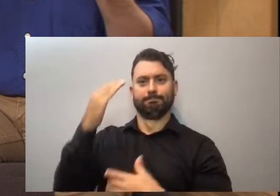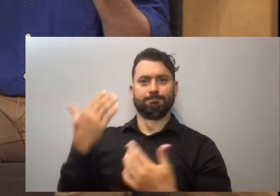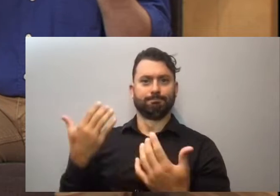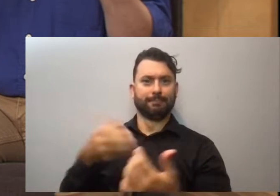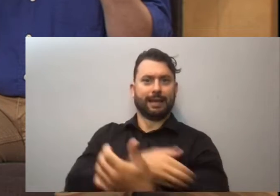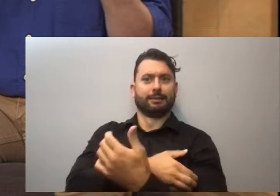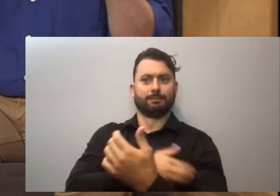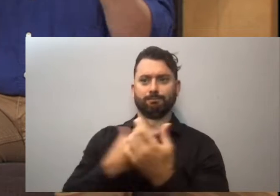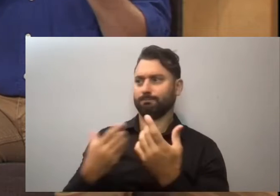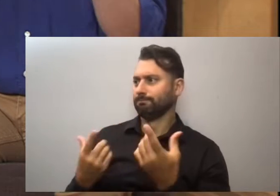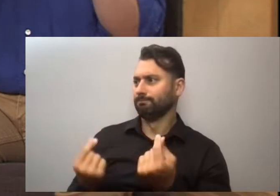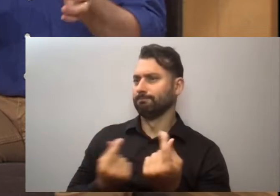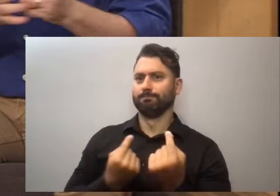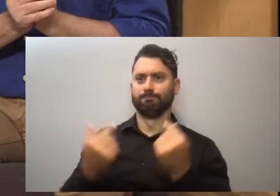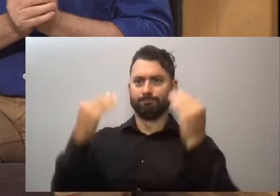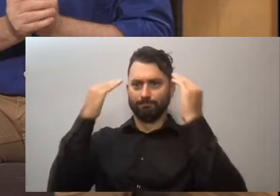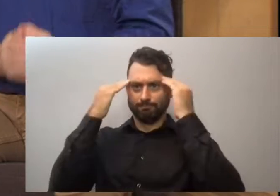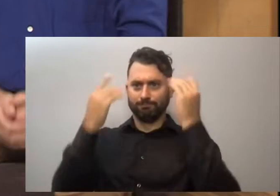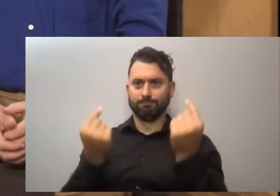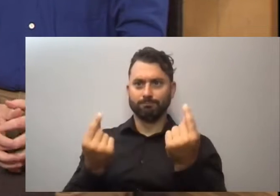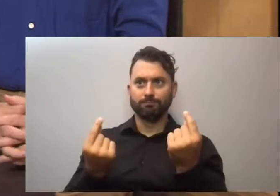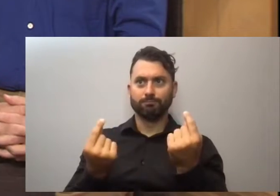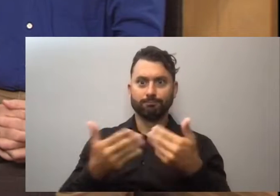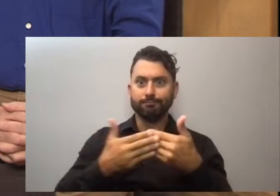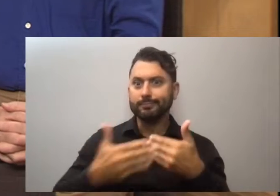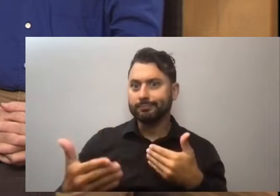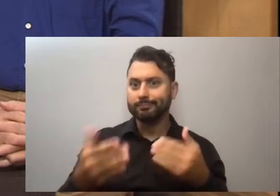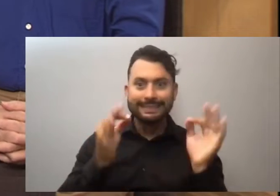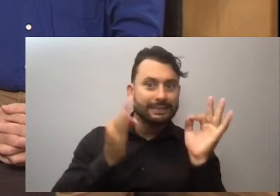good decisions for our health.